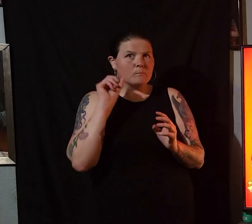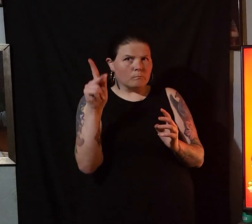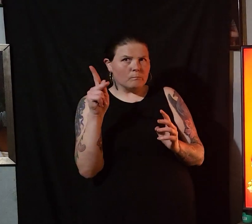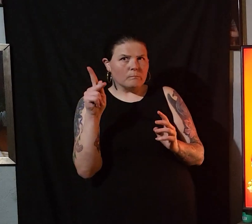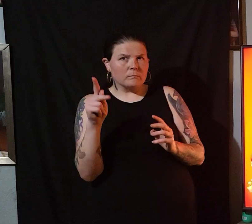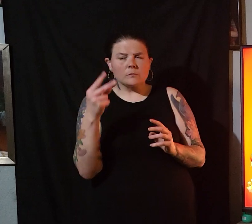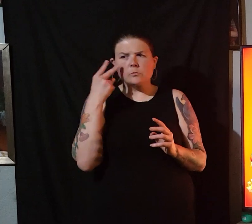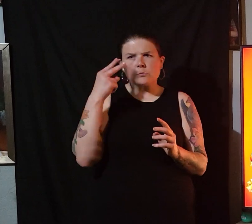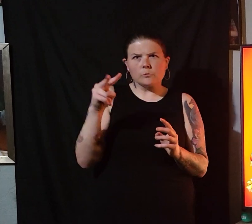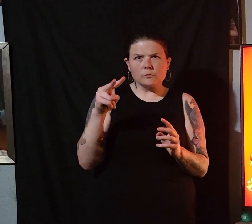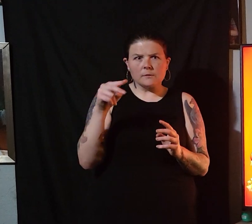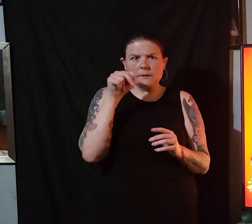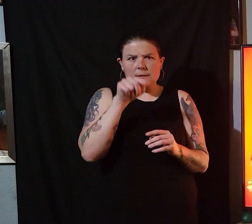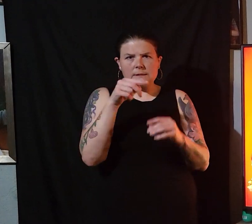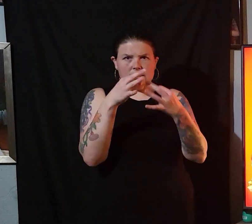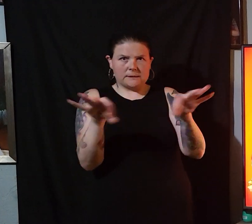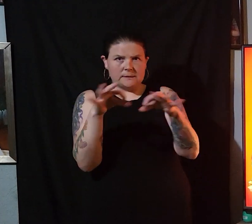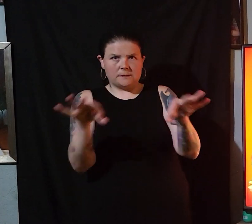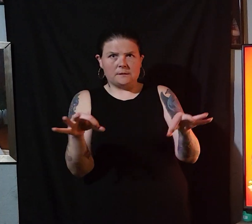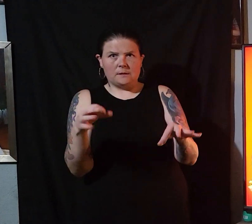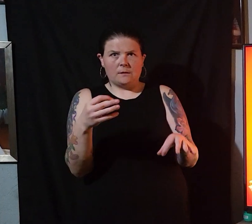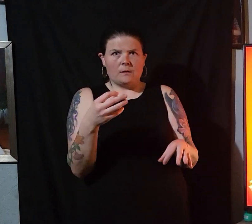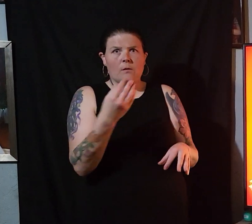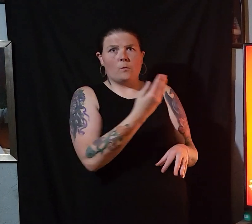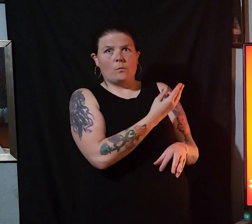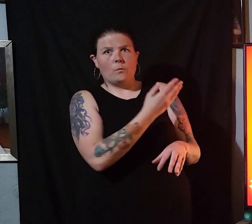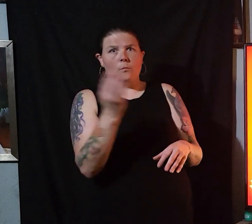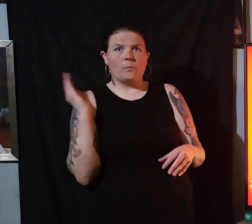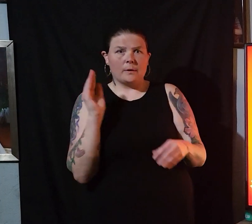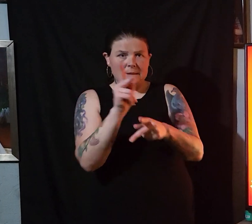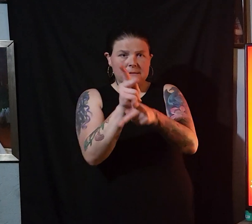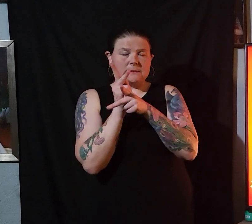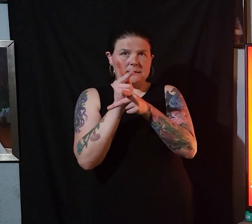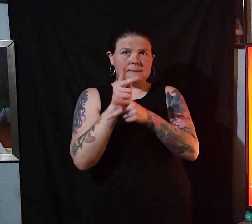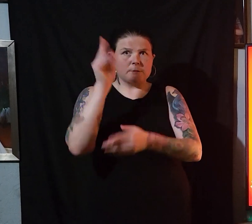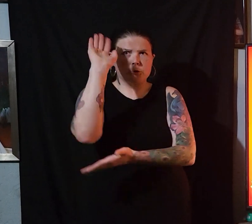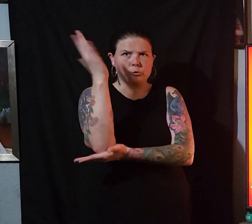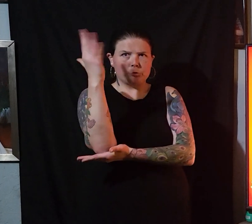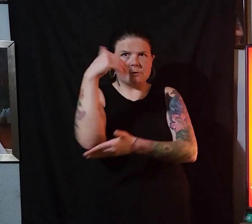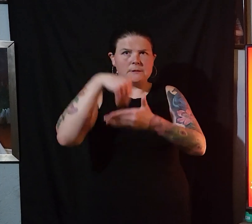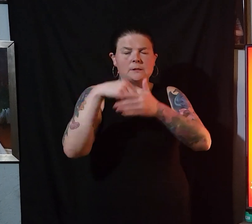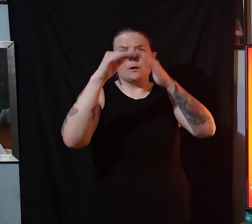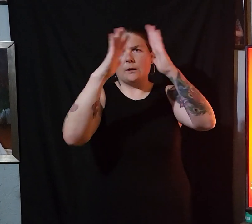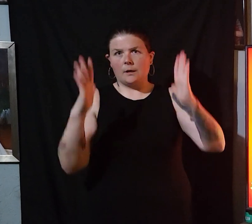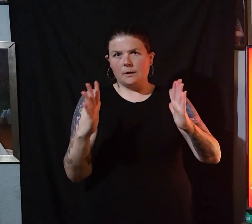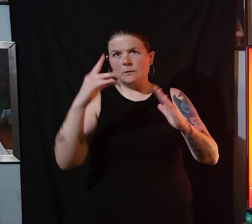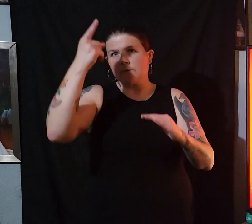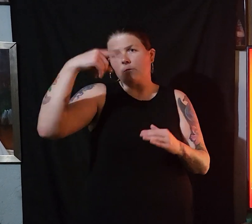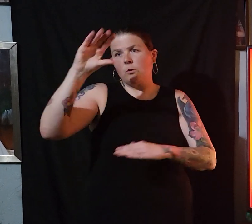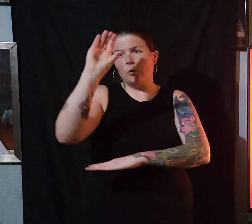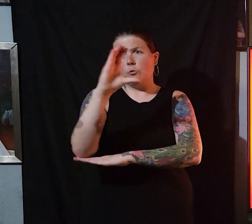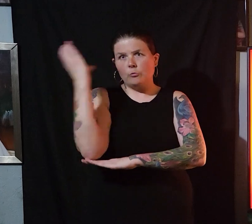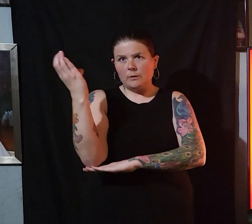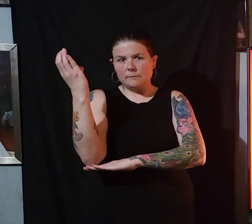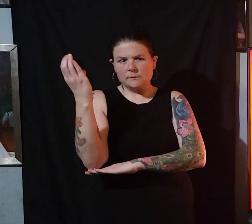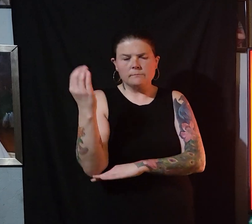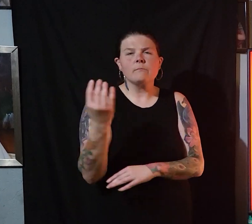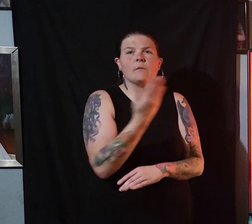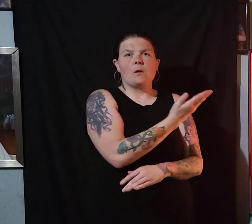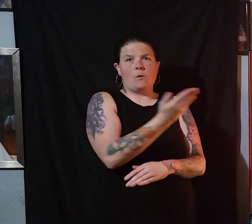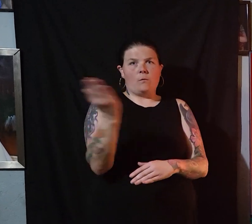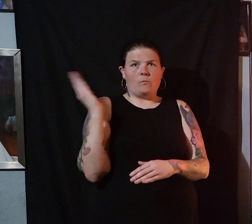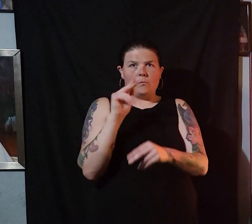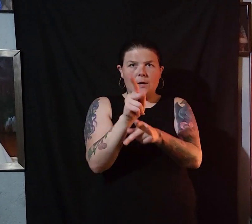Okay, let's look at this one. We keep a tree in our house for Christmas. We keep